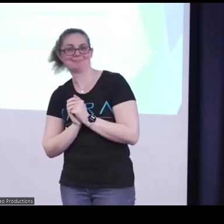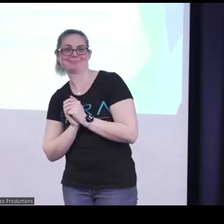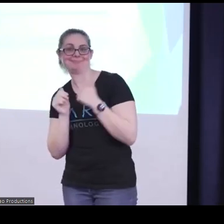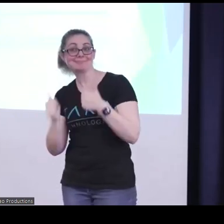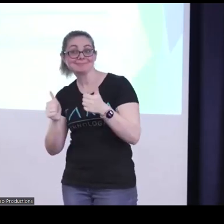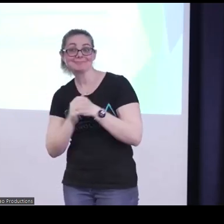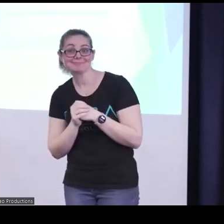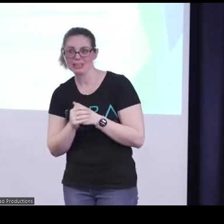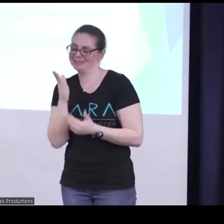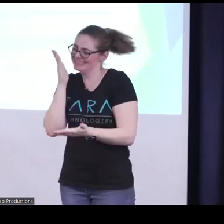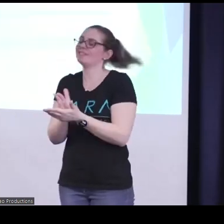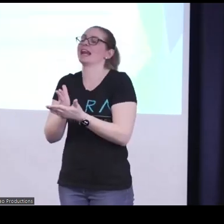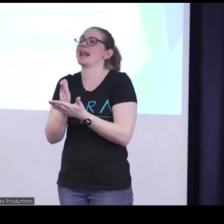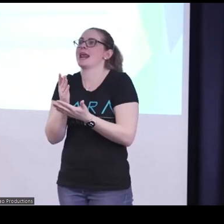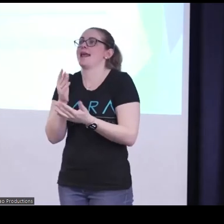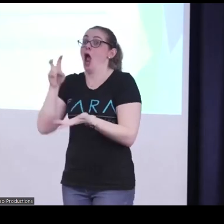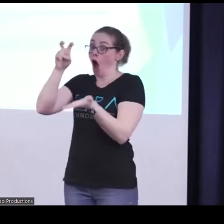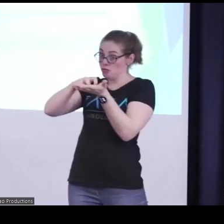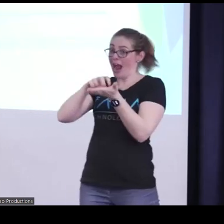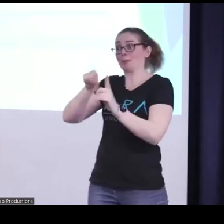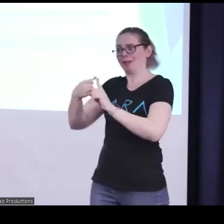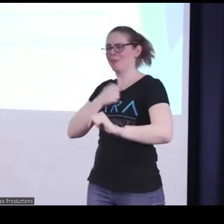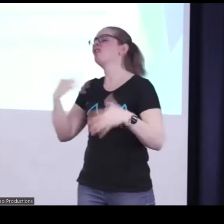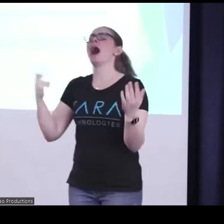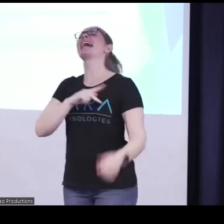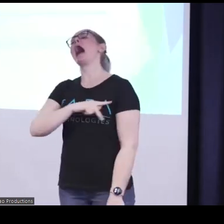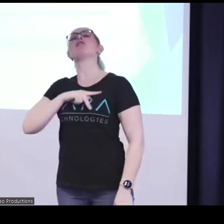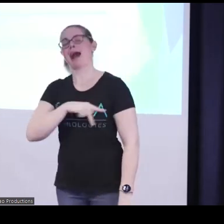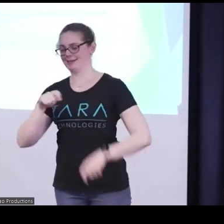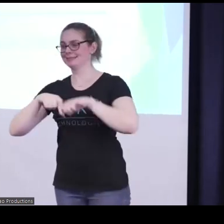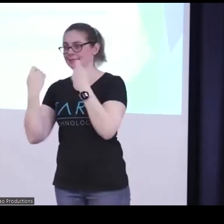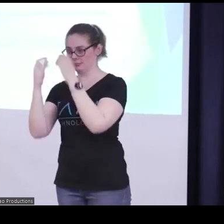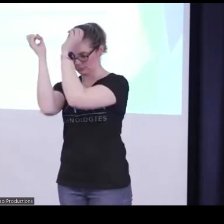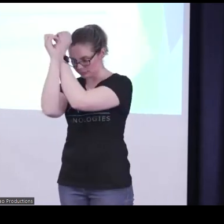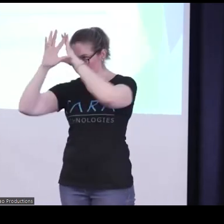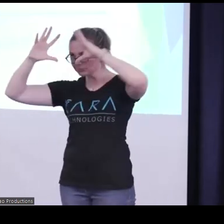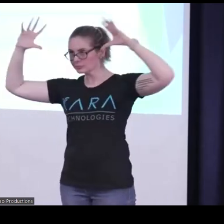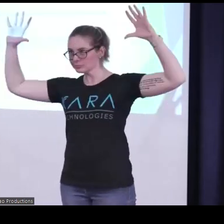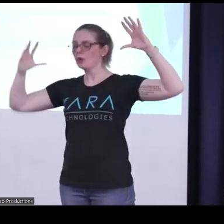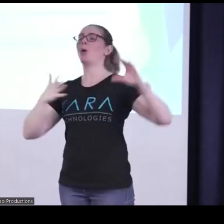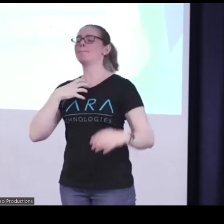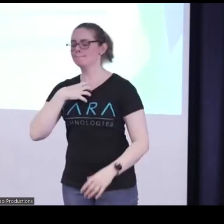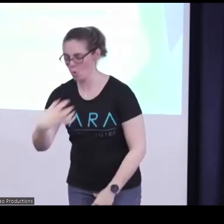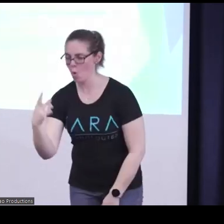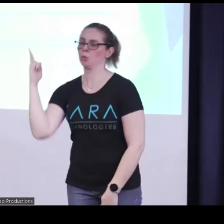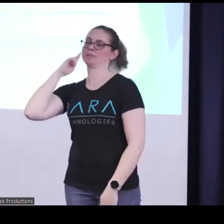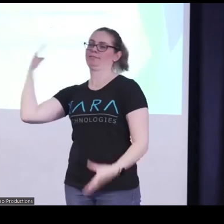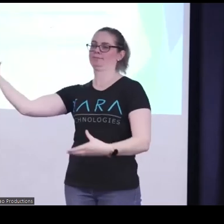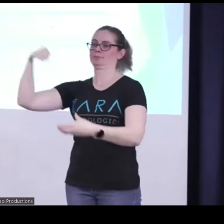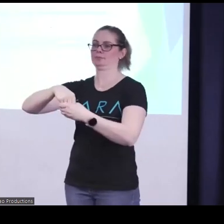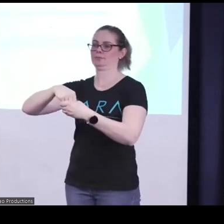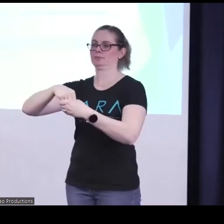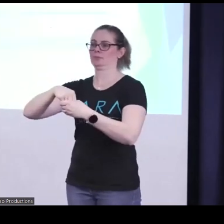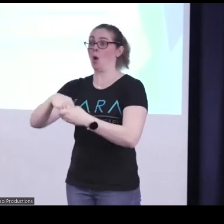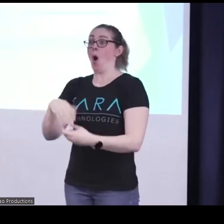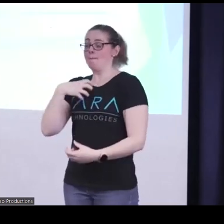we'd love to be able to reach out and get in touch. So yes, myself and Arash and the Kara team, we